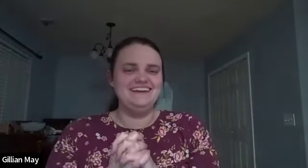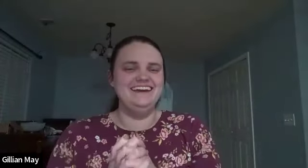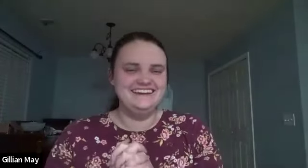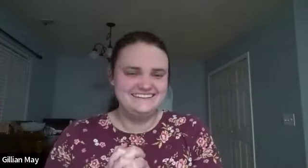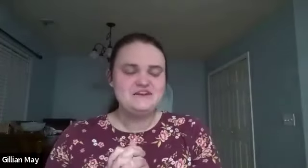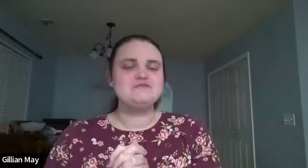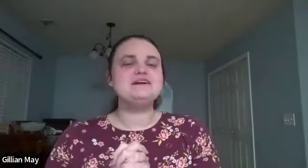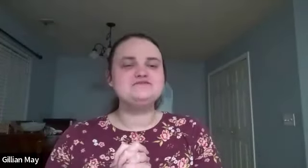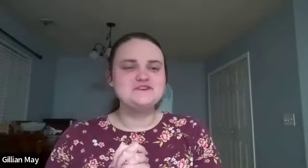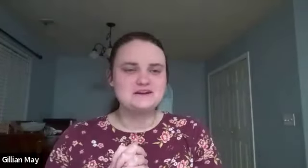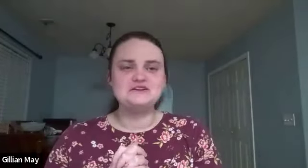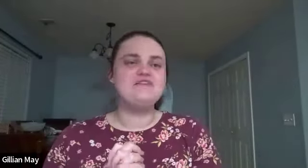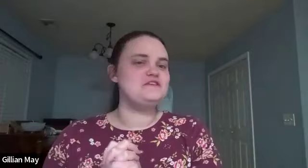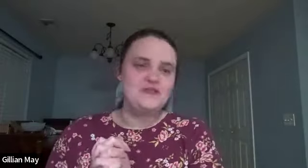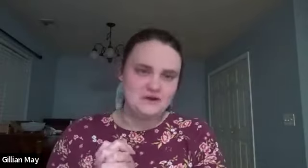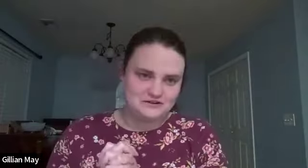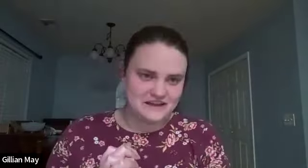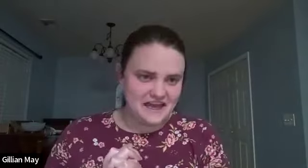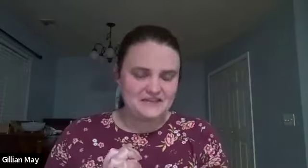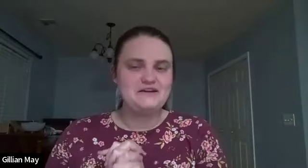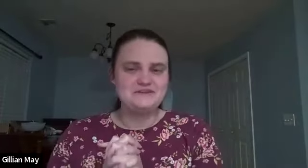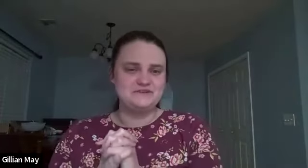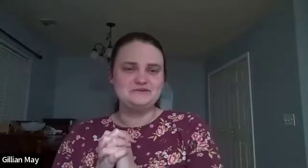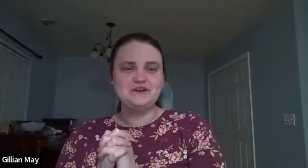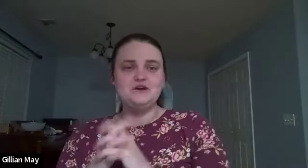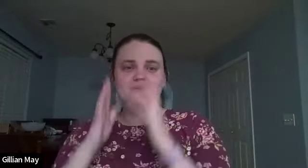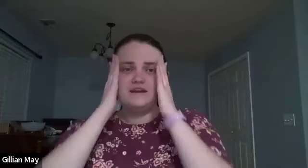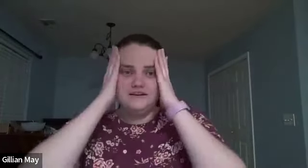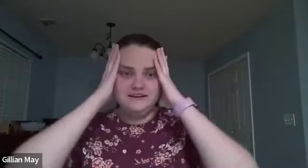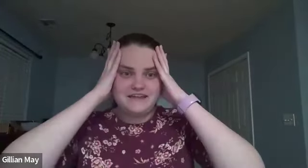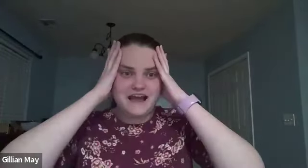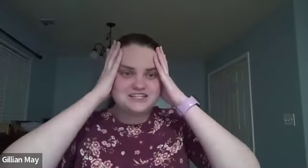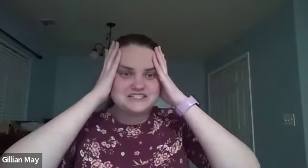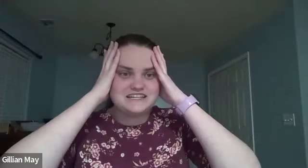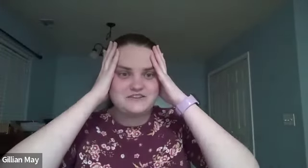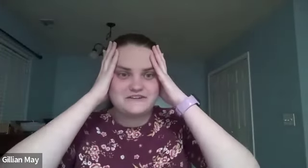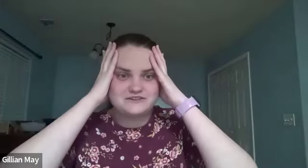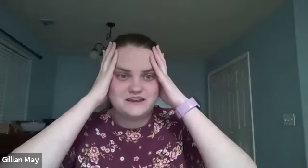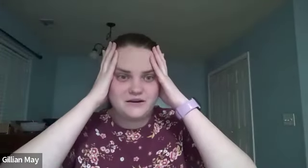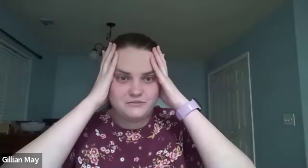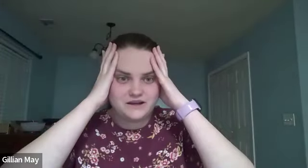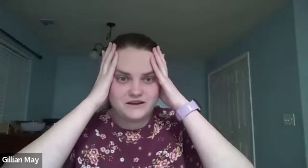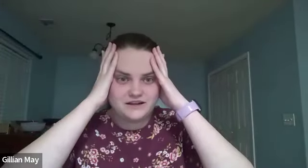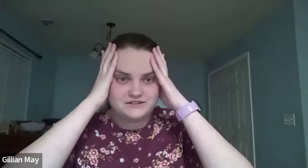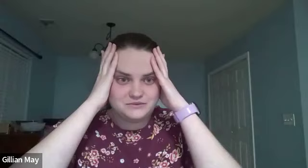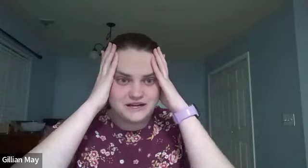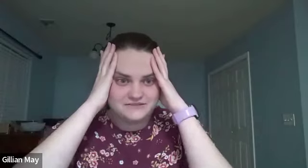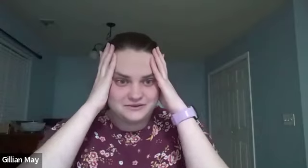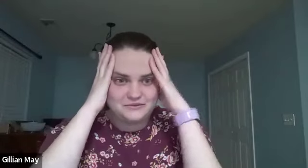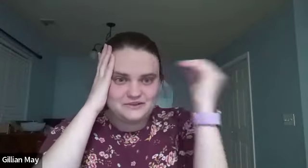it makes you feel better. You're not the only one who's done that. There have been few where like I can just see it on their face. They're like, oh my gosh, you've